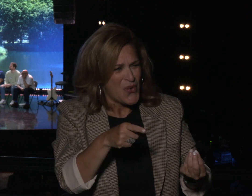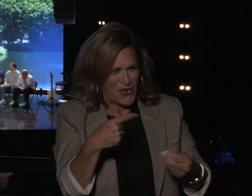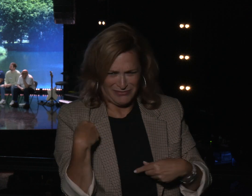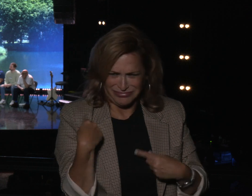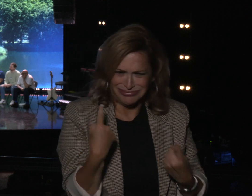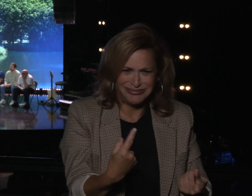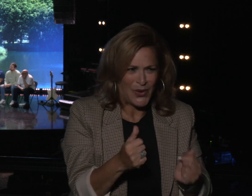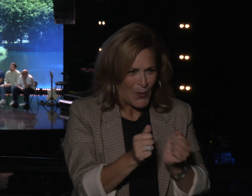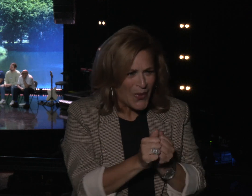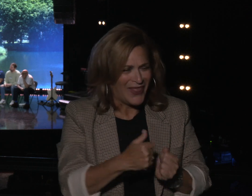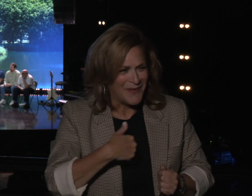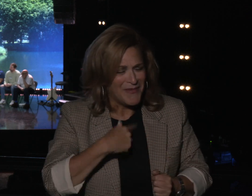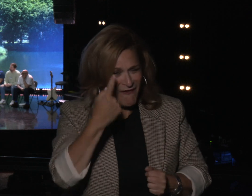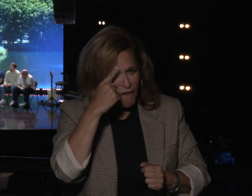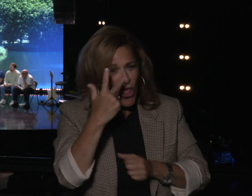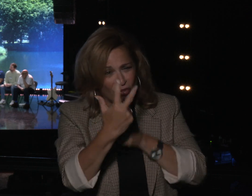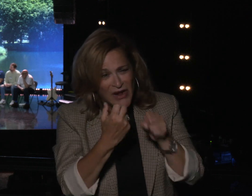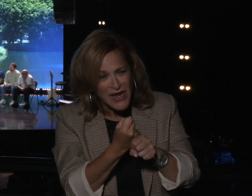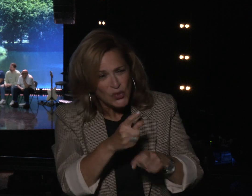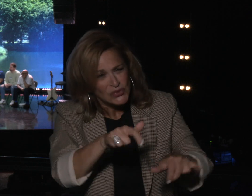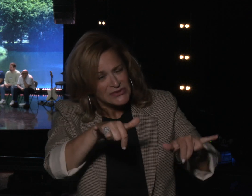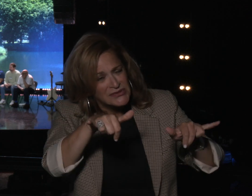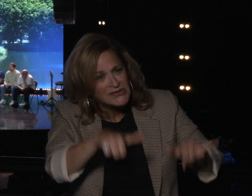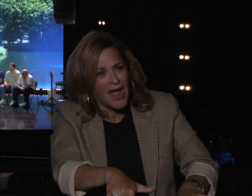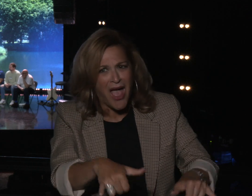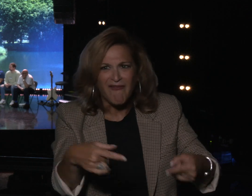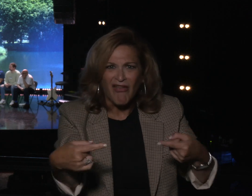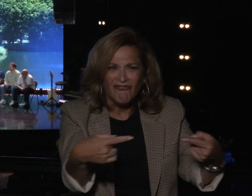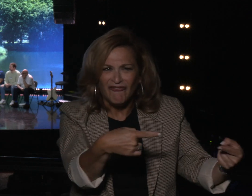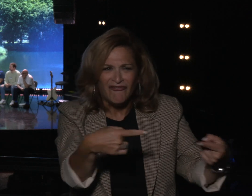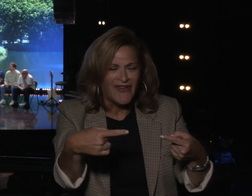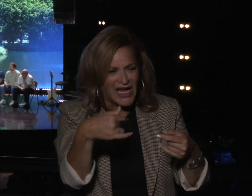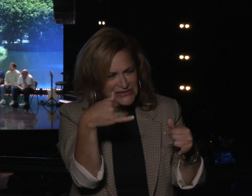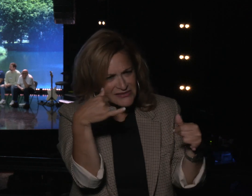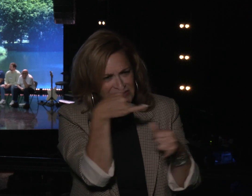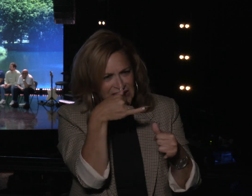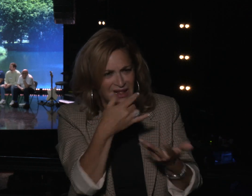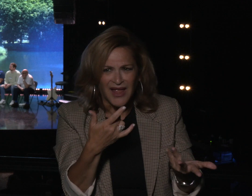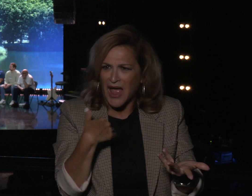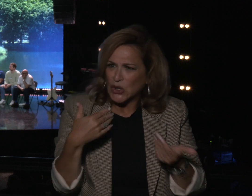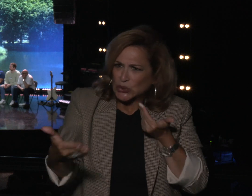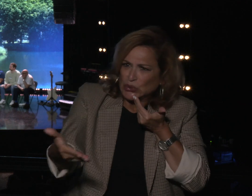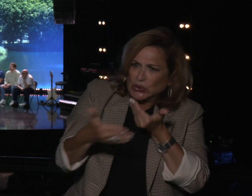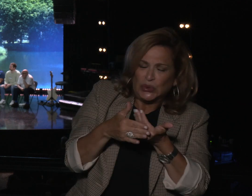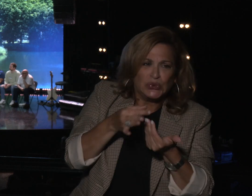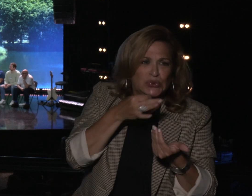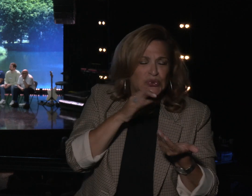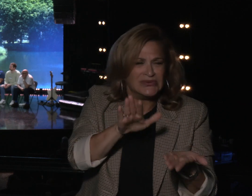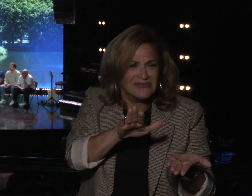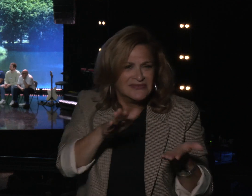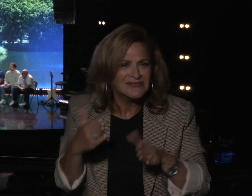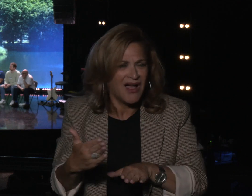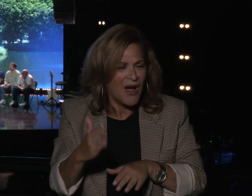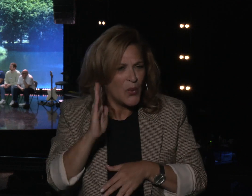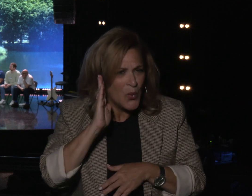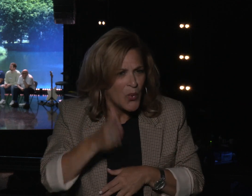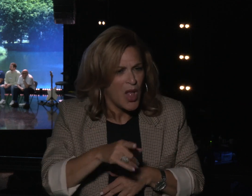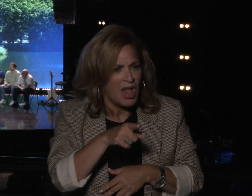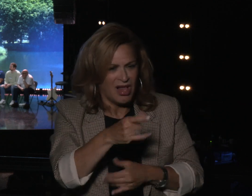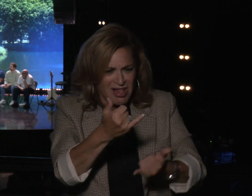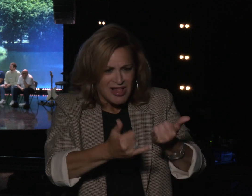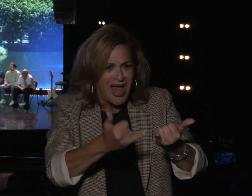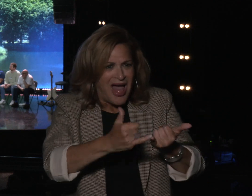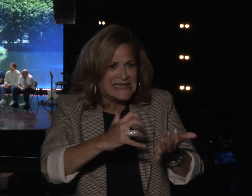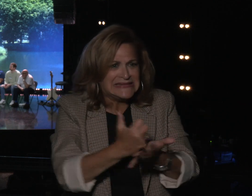still don't get it. Like, this is my last night before I go die on a cross. This is the last night that you have me here, and you